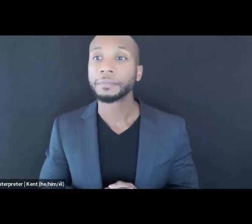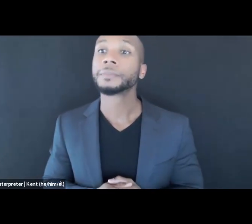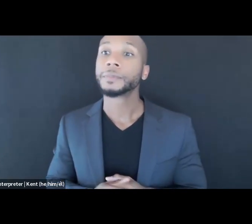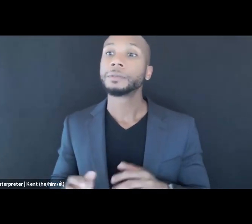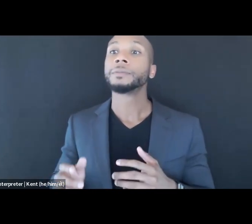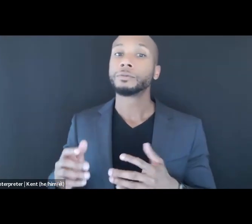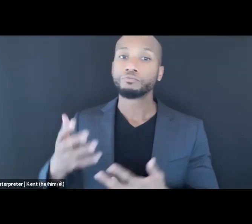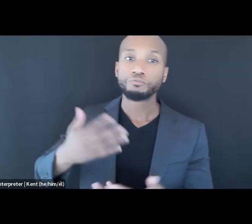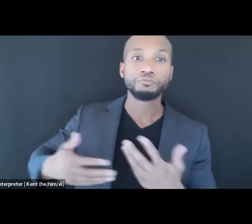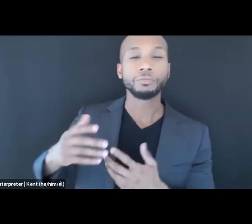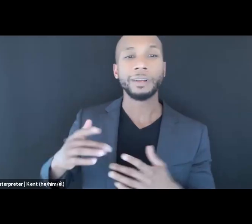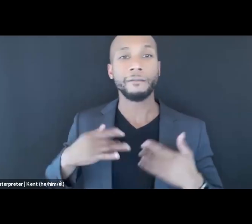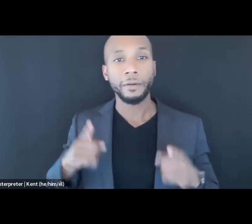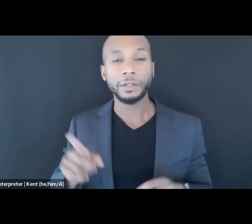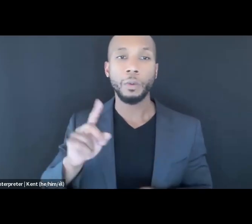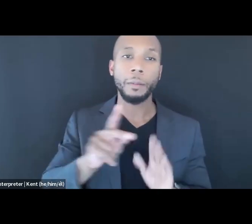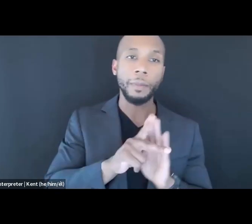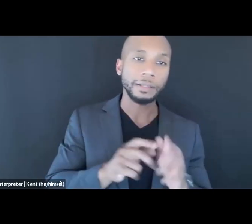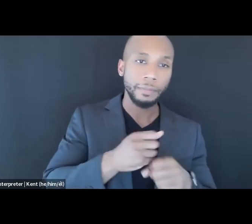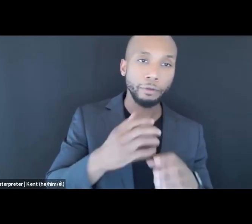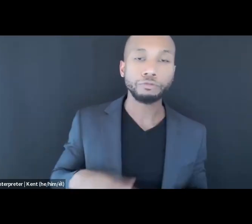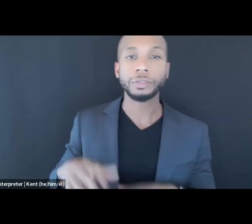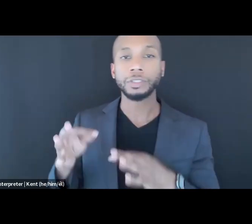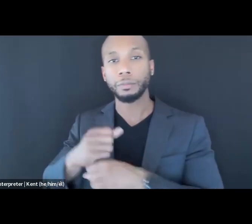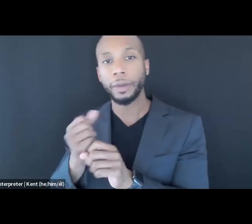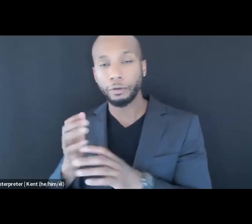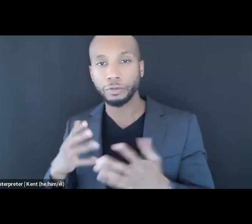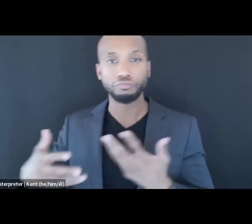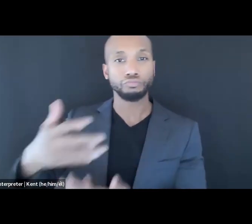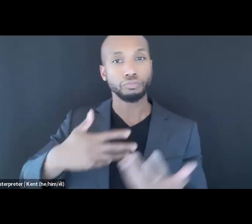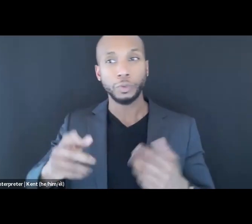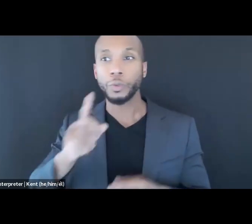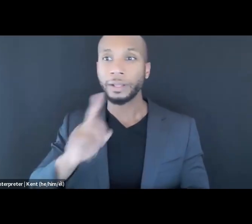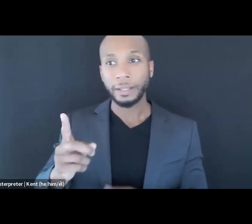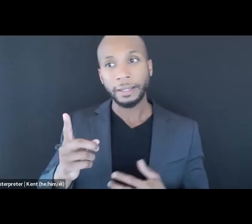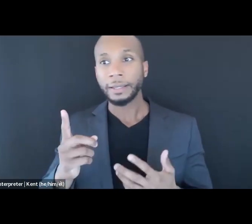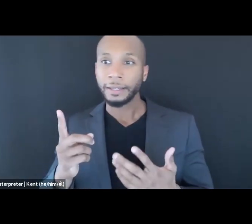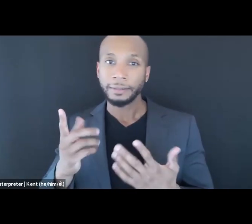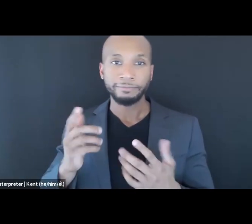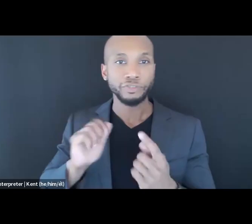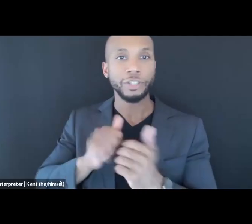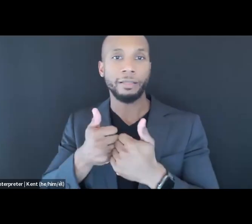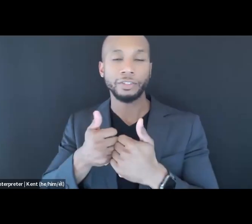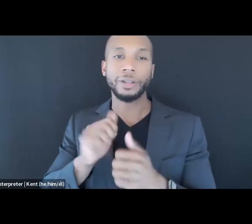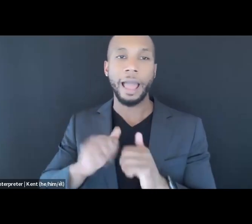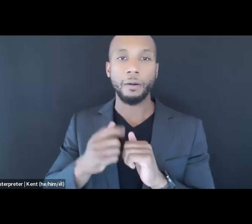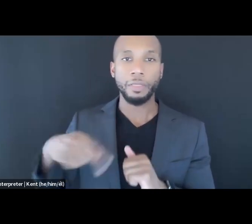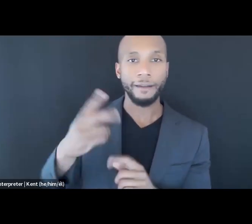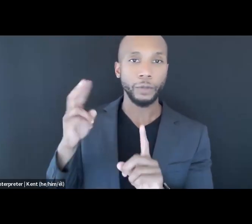that policymakers and decision makers attend really itself challenges how they view and respond to